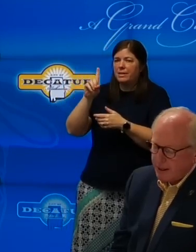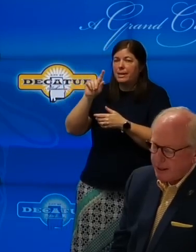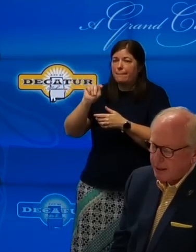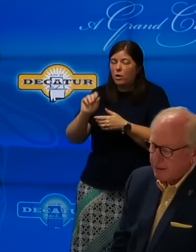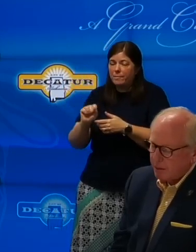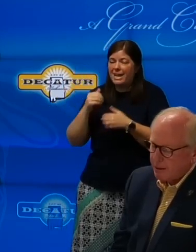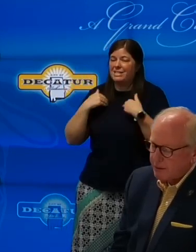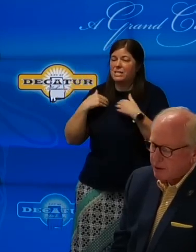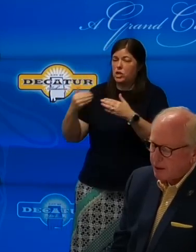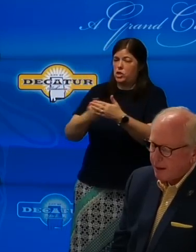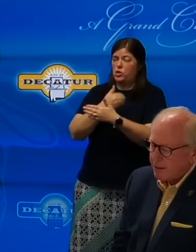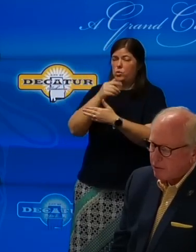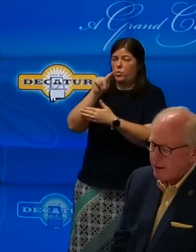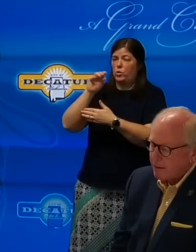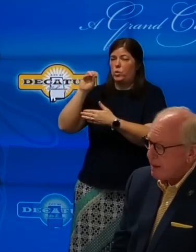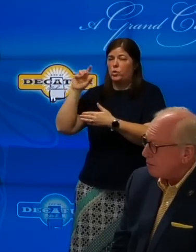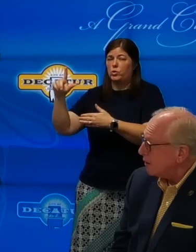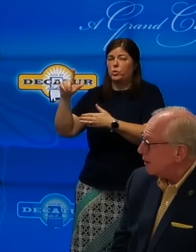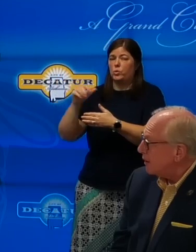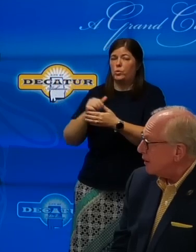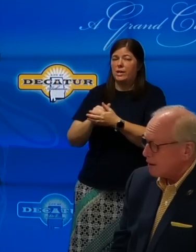available, I believe, at